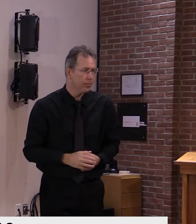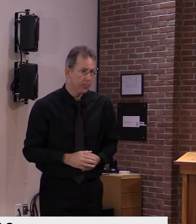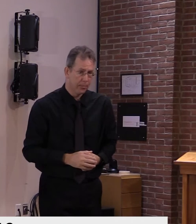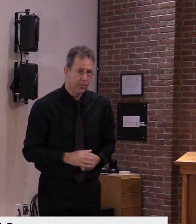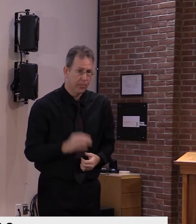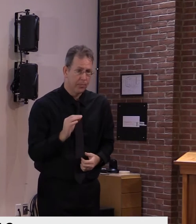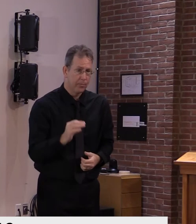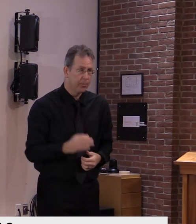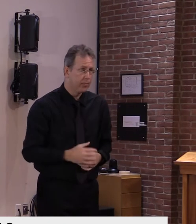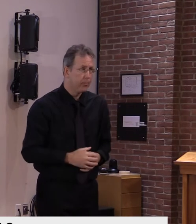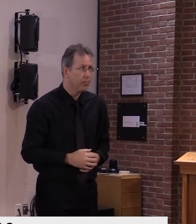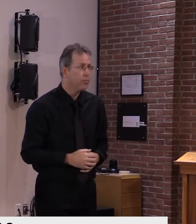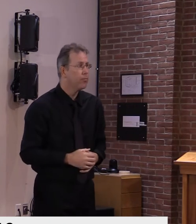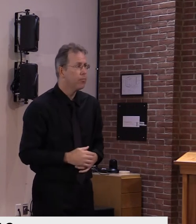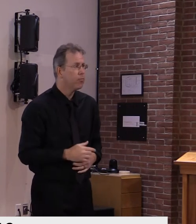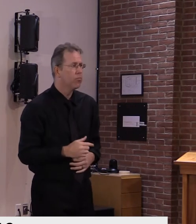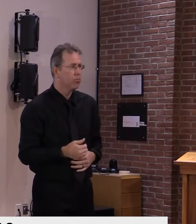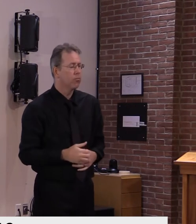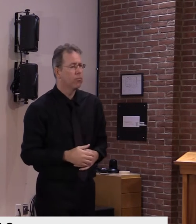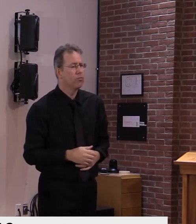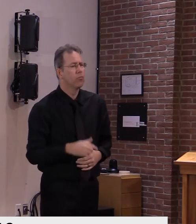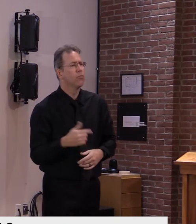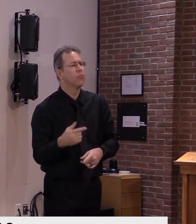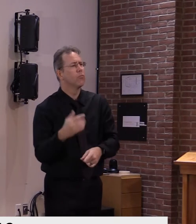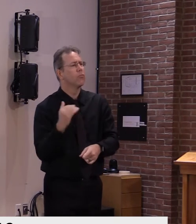Joel, the Burlington Free Press.